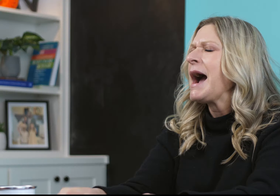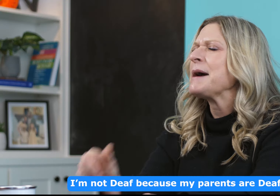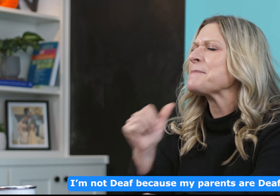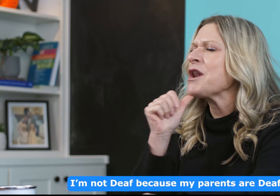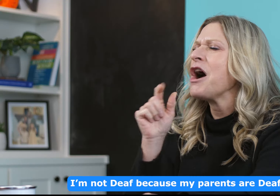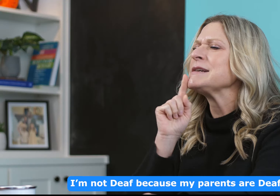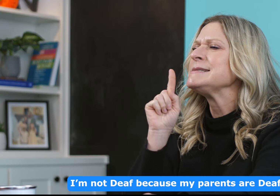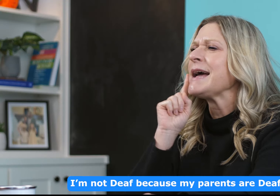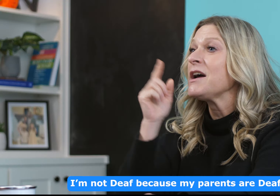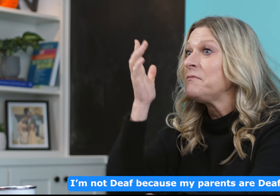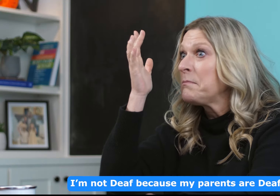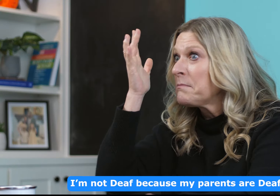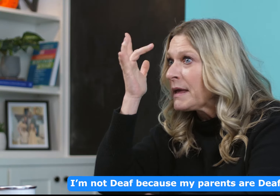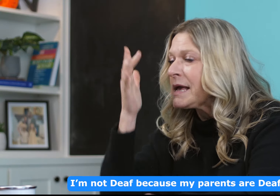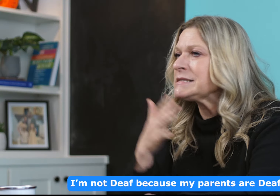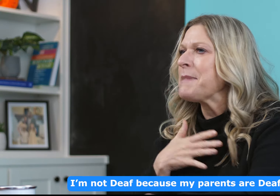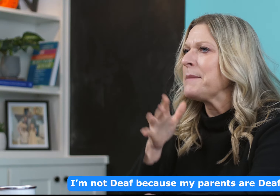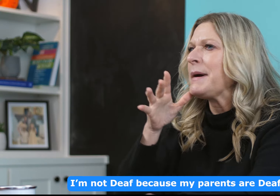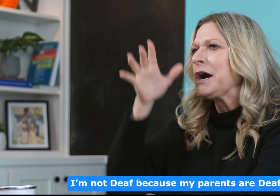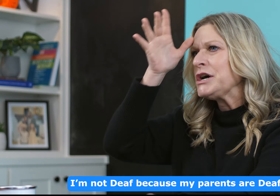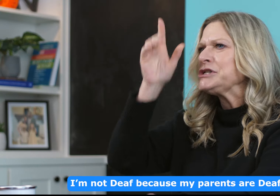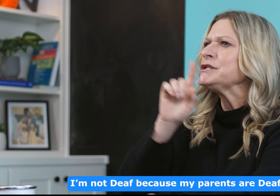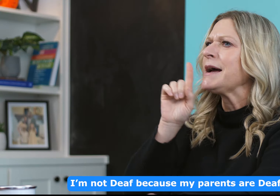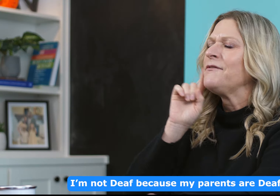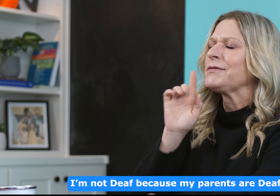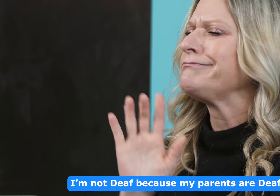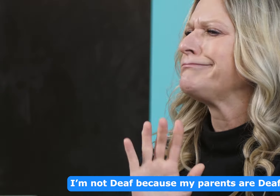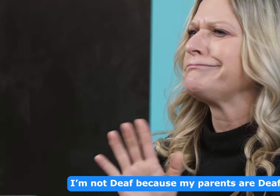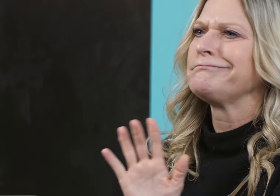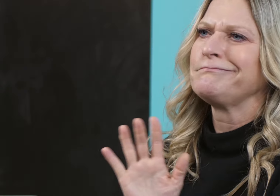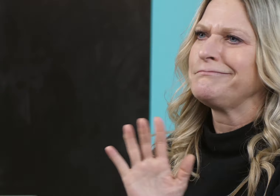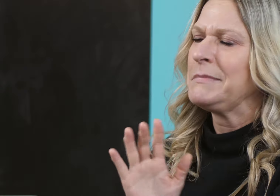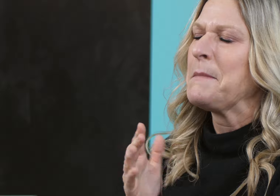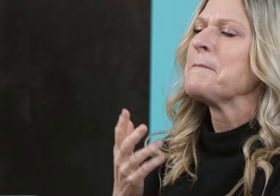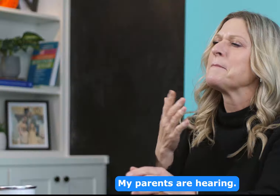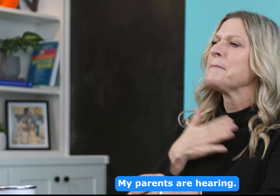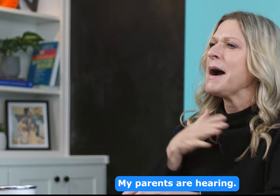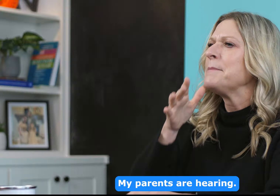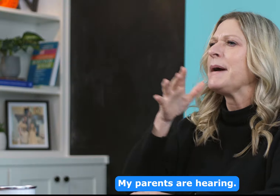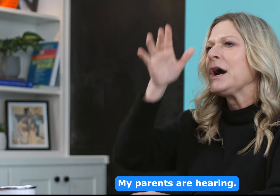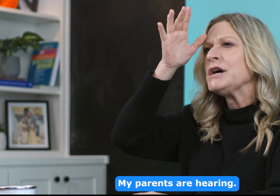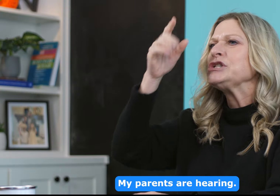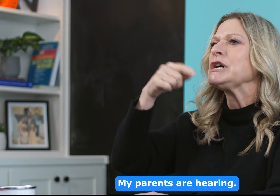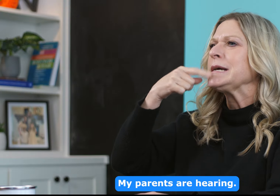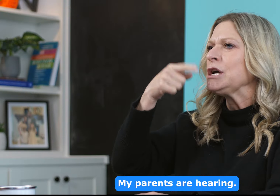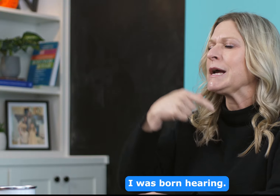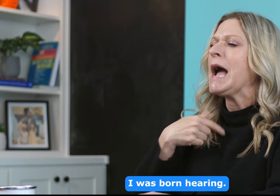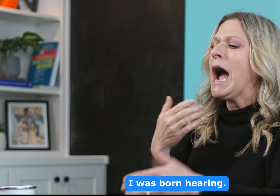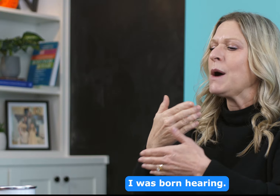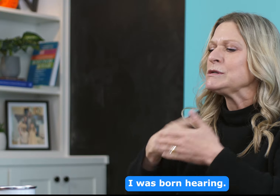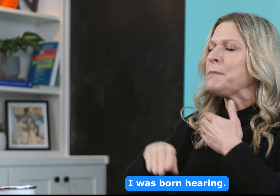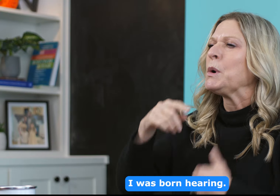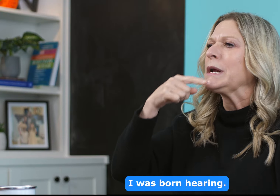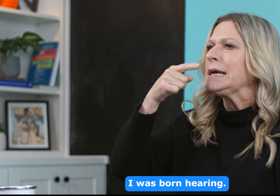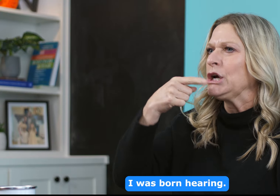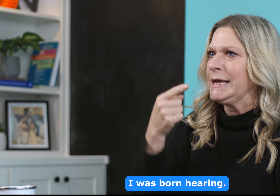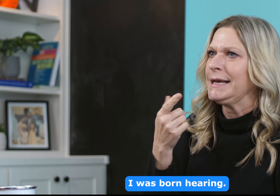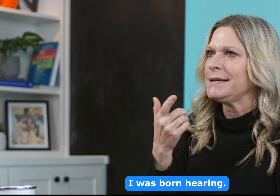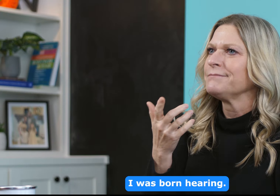I'm not deaf because my parents are deaf. My parents are hearing. I was born hearing.